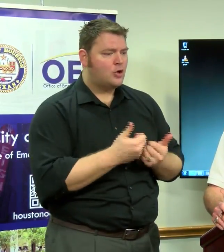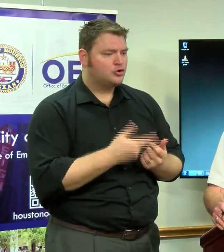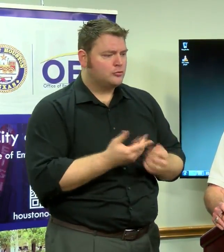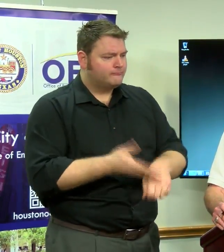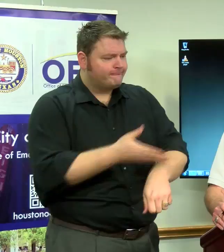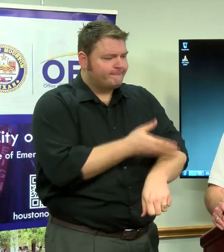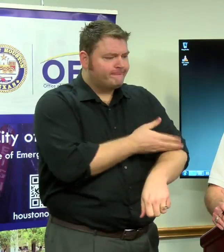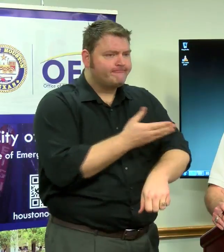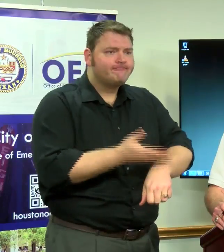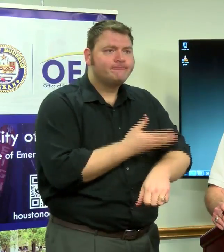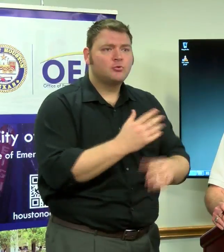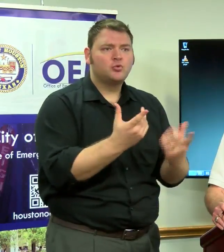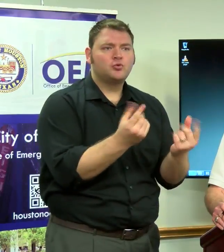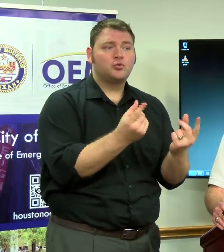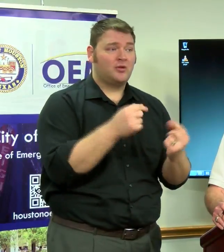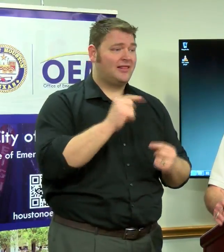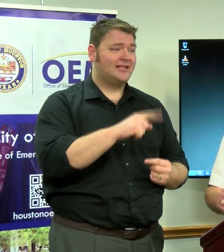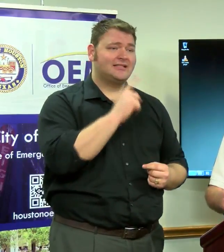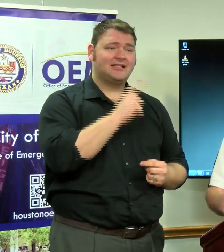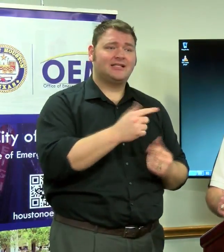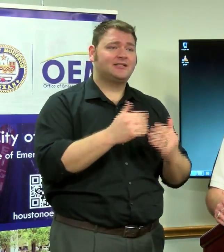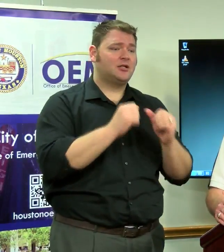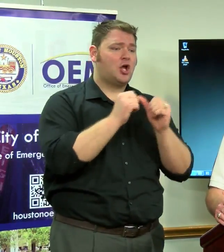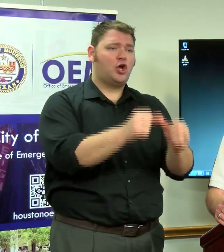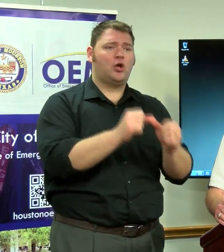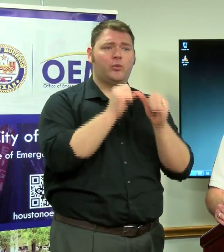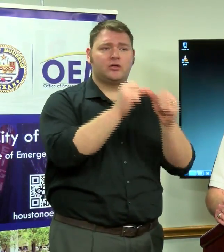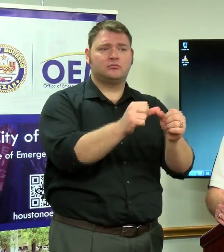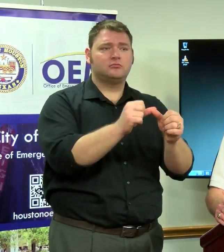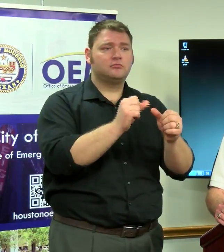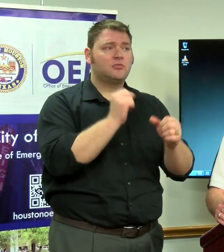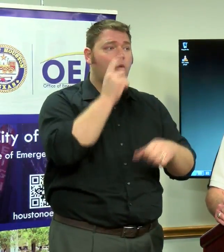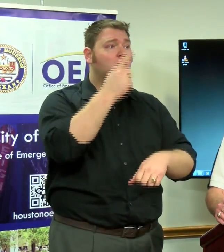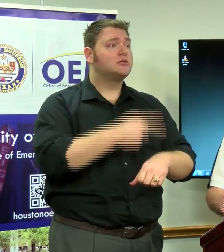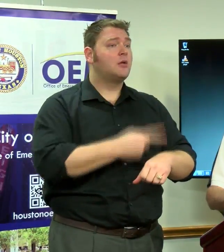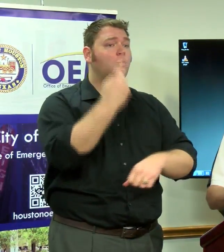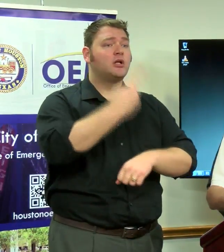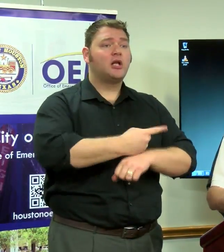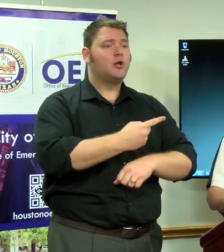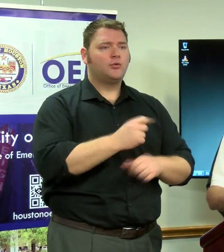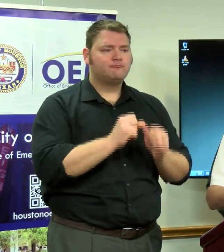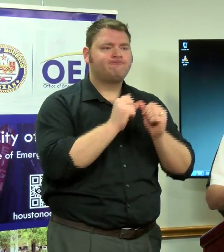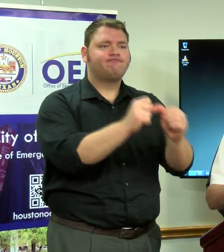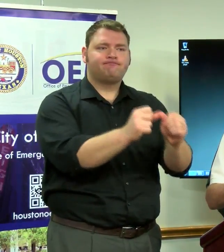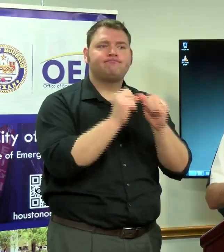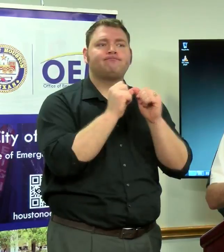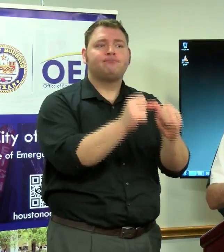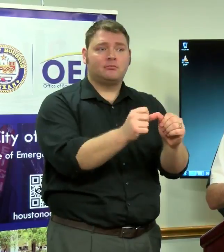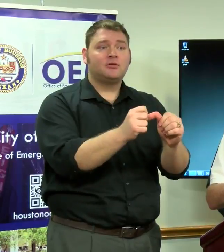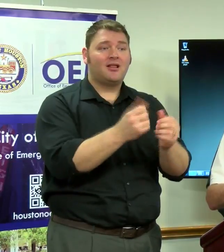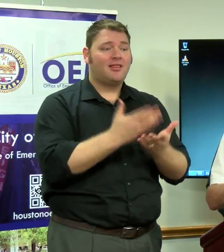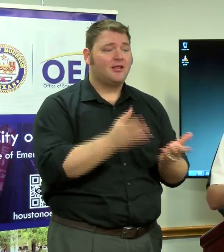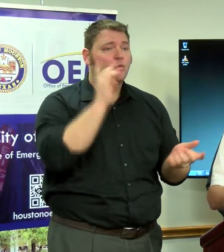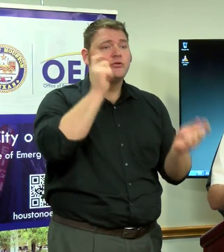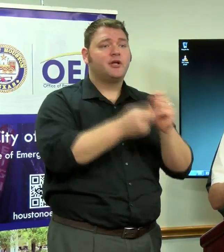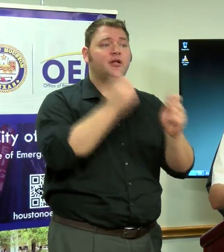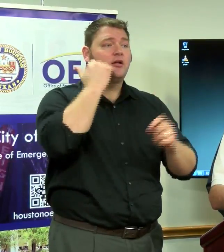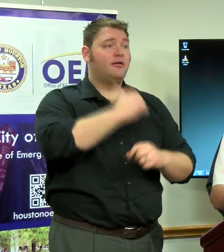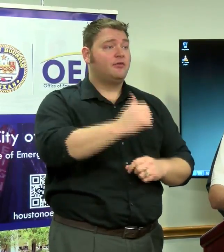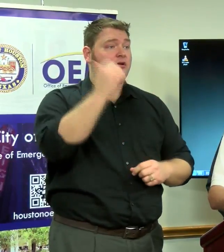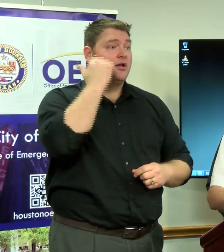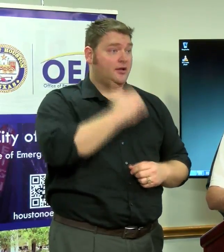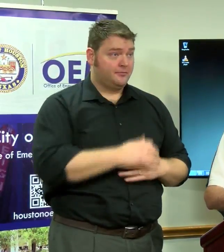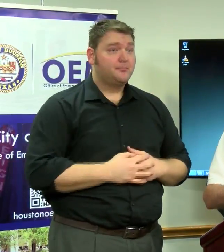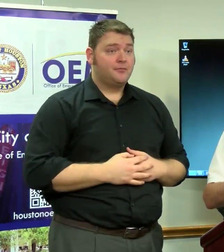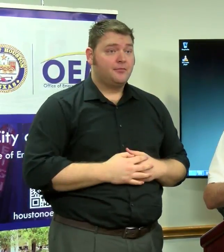mayor said a number of times. It's dynamic and things continue to change. So we're still in the stage of the incident is